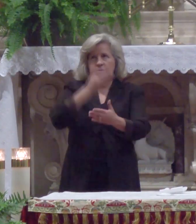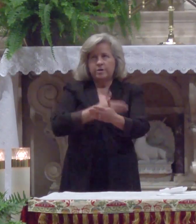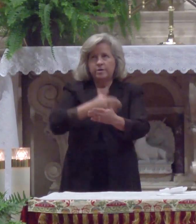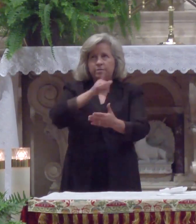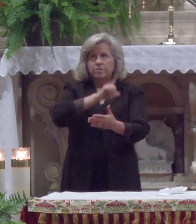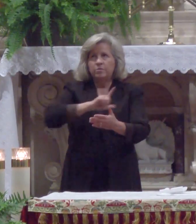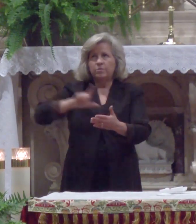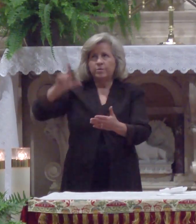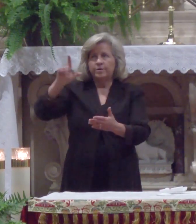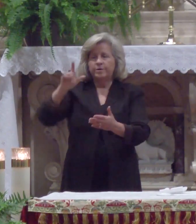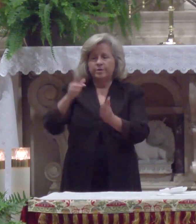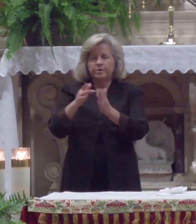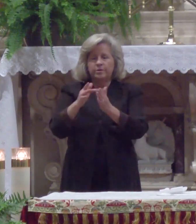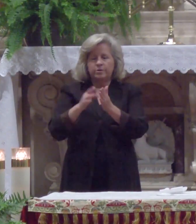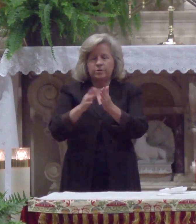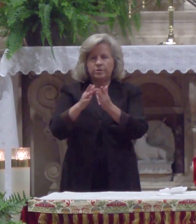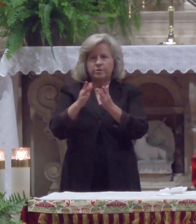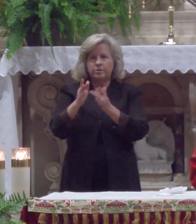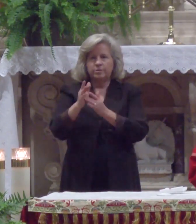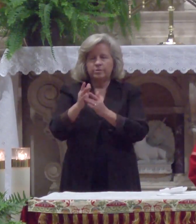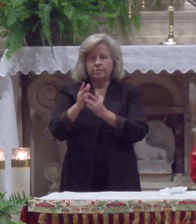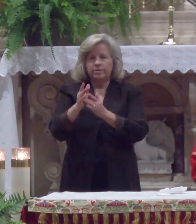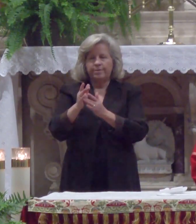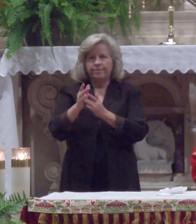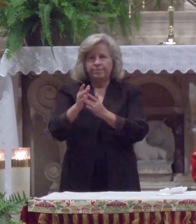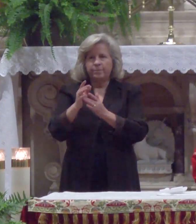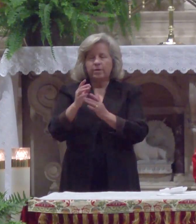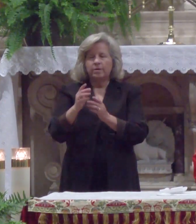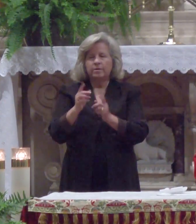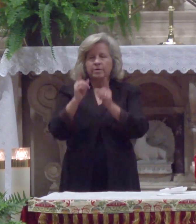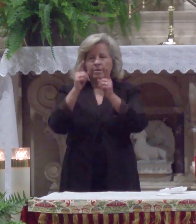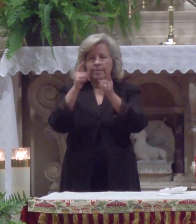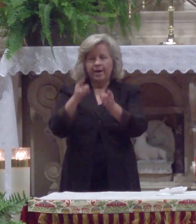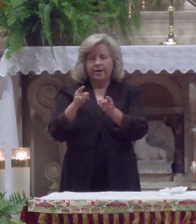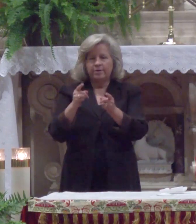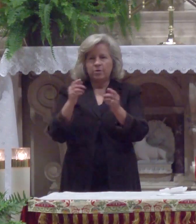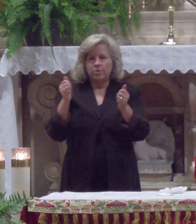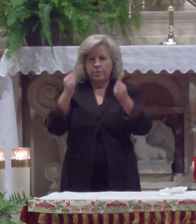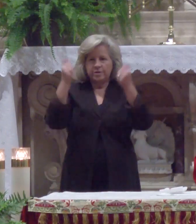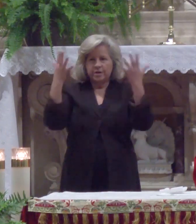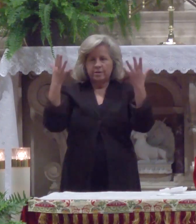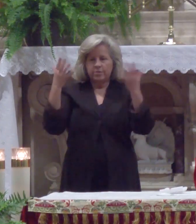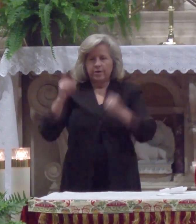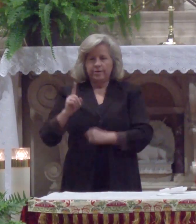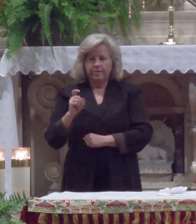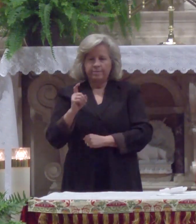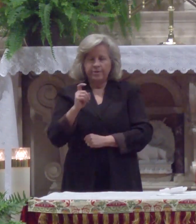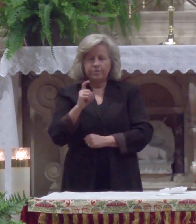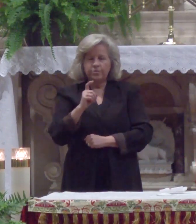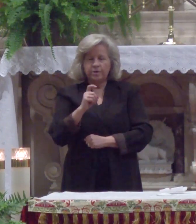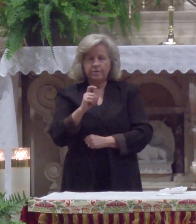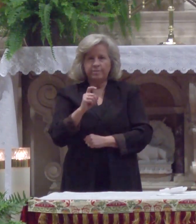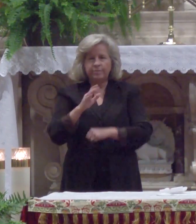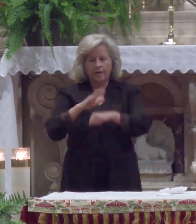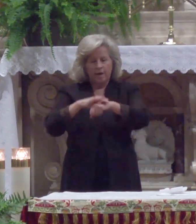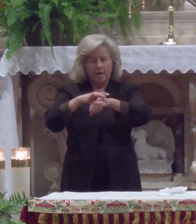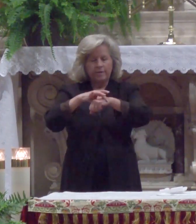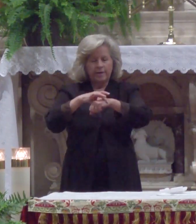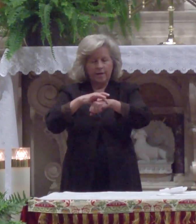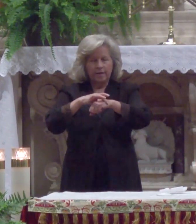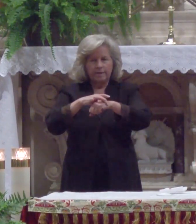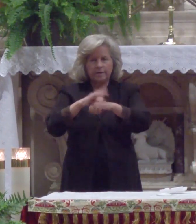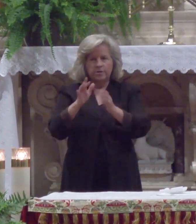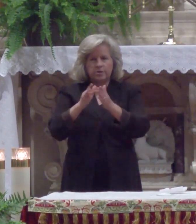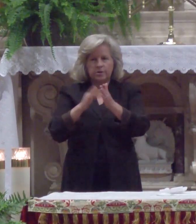Jesus Christ, at whose command we celebrate these mysteries. For on the night he was